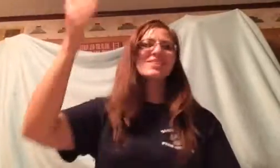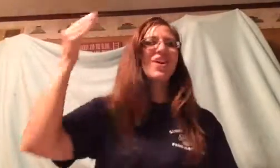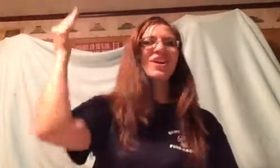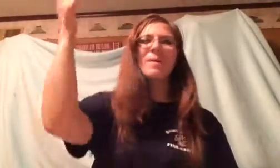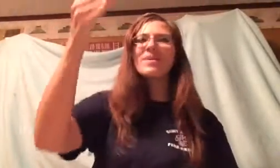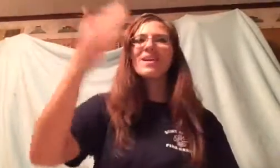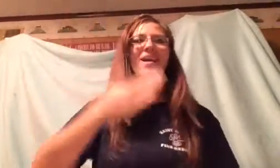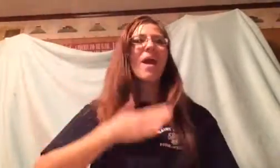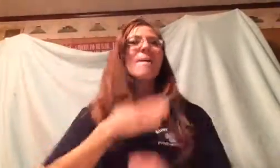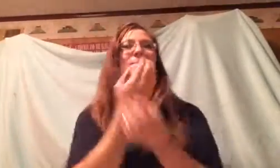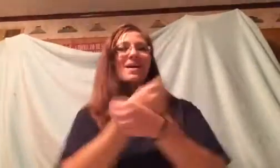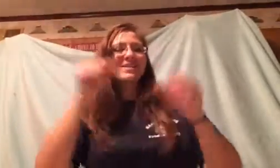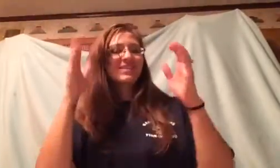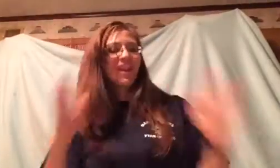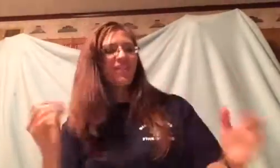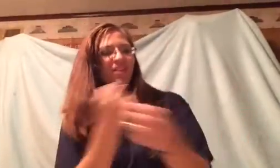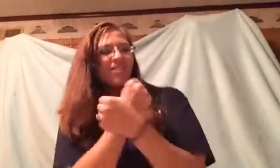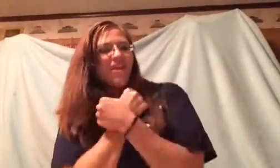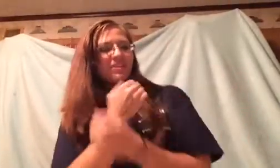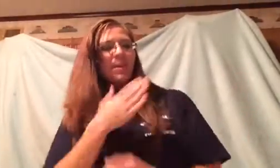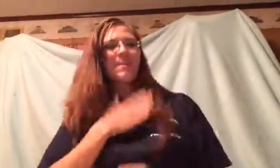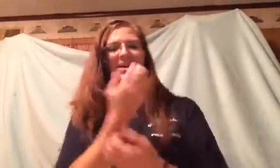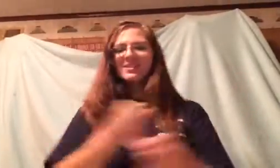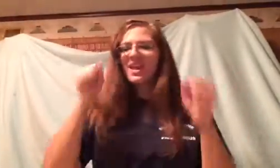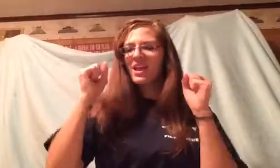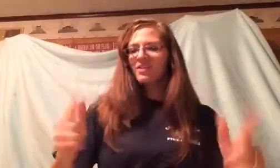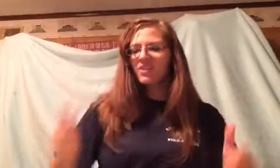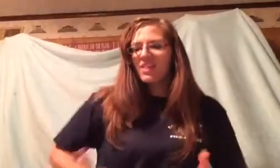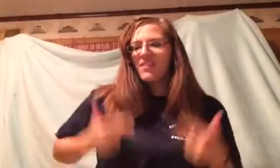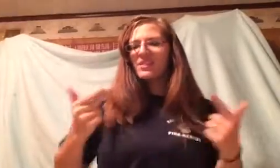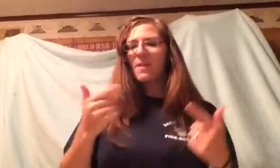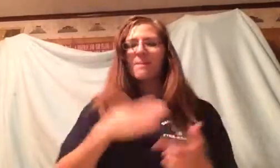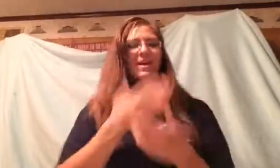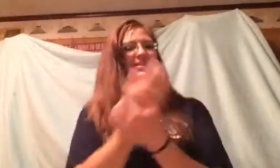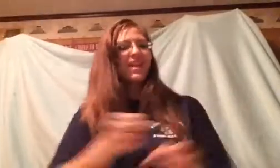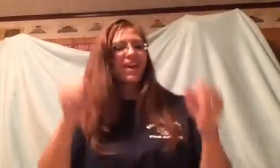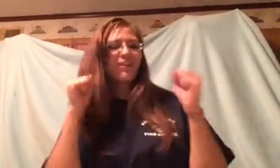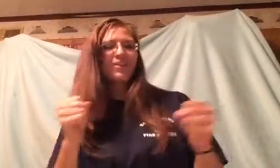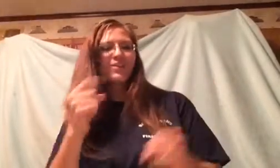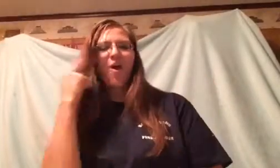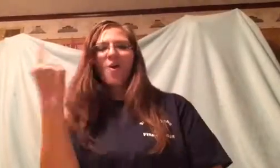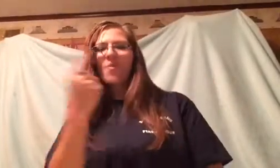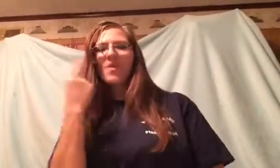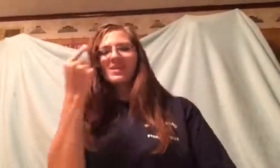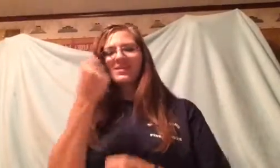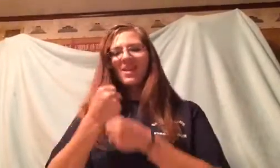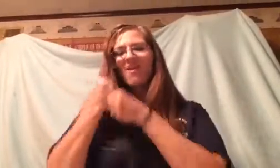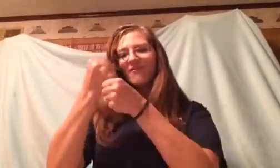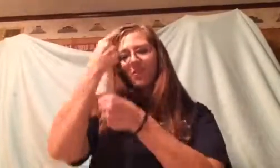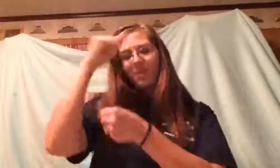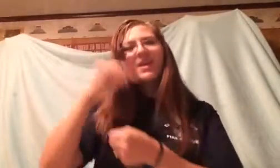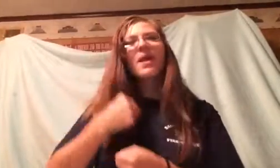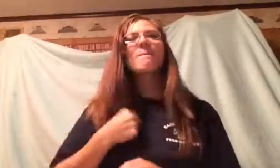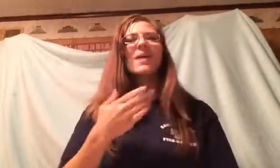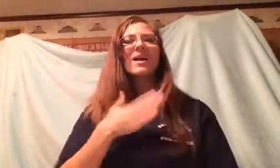gonna be My Savior loves, my Savior lives My Savior's always there for me My